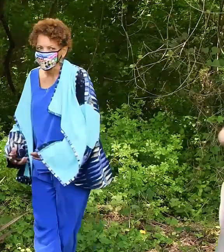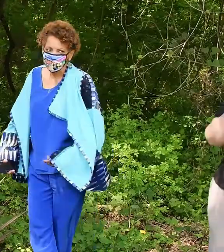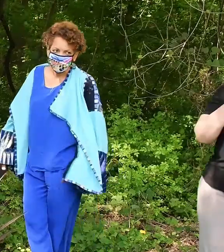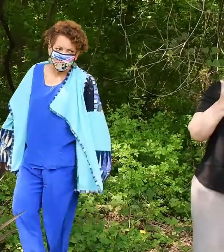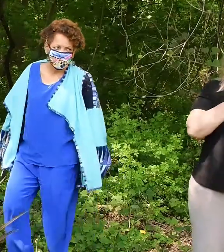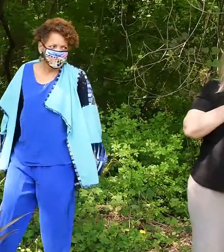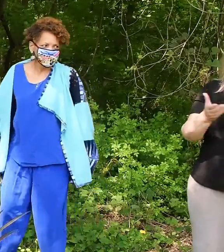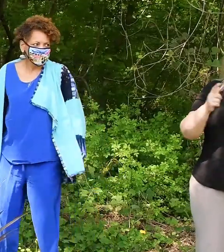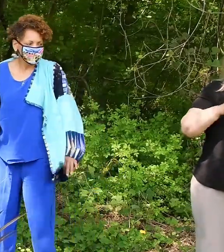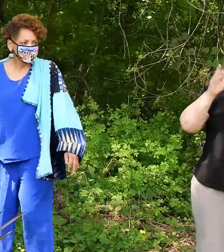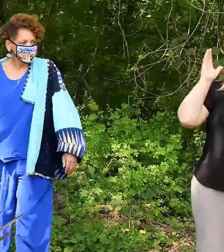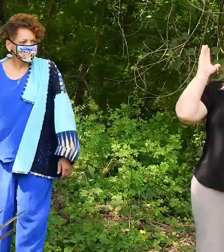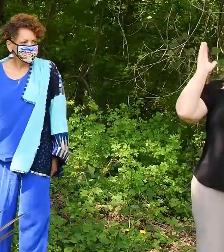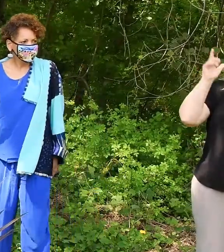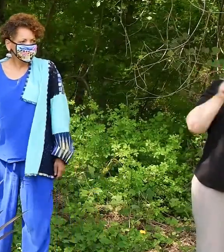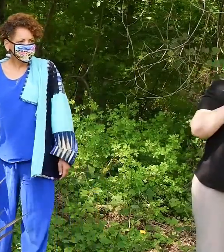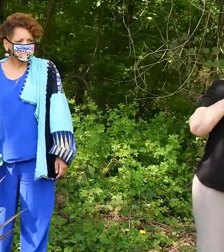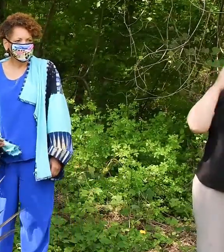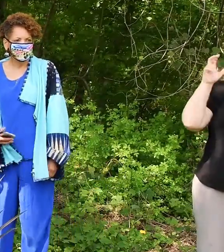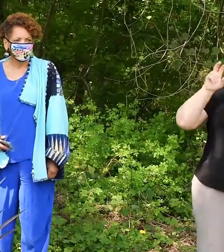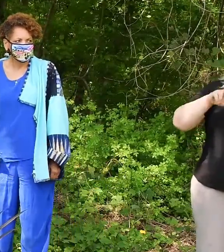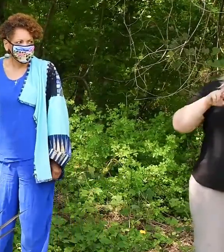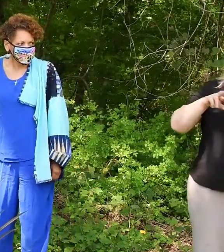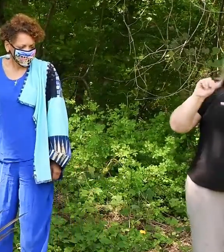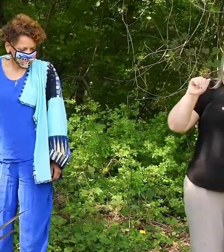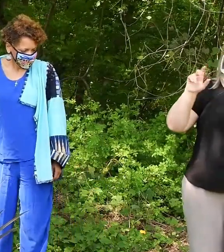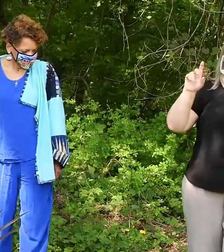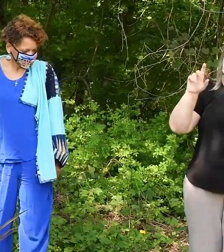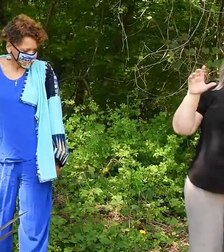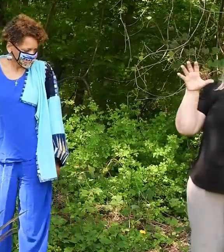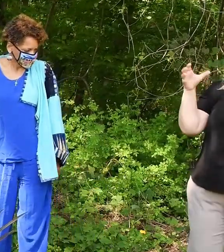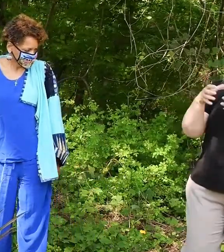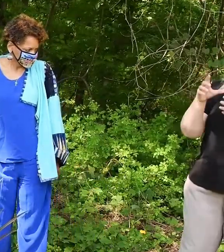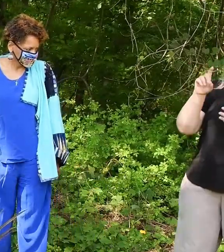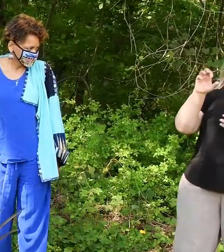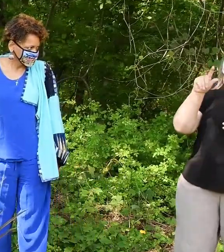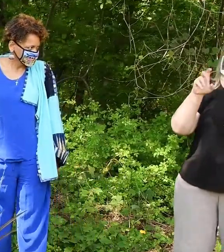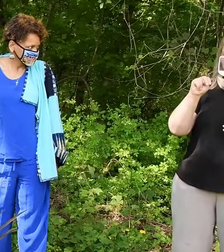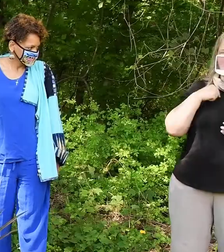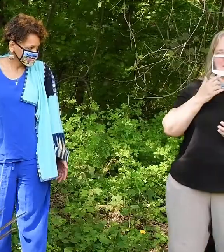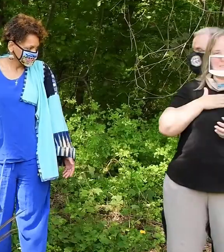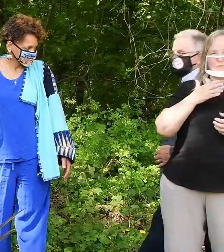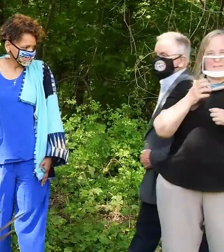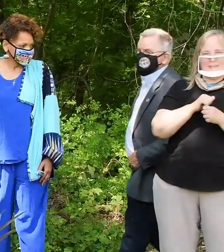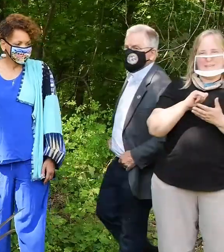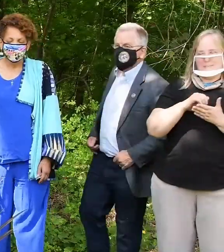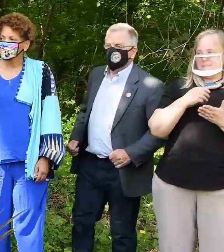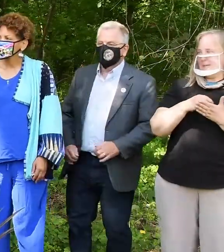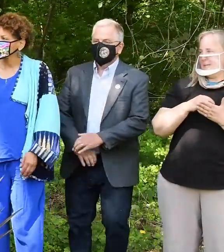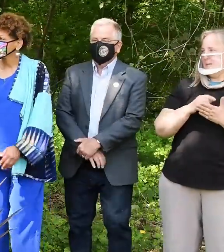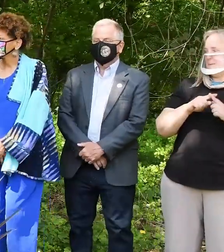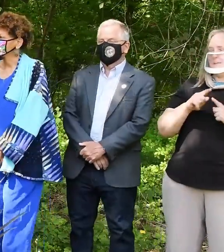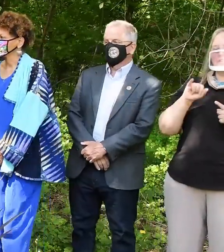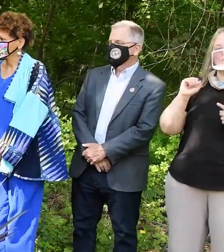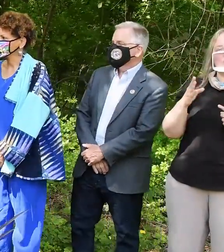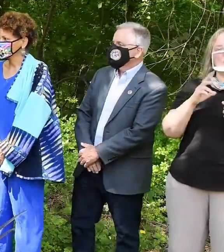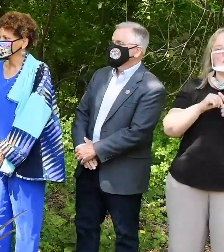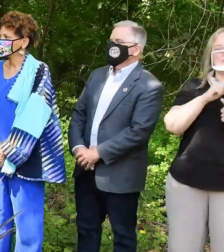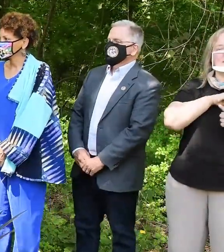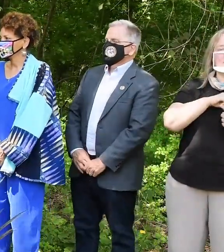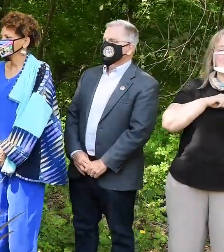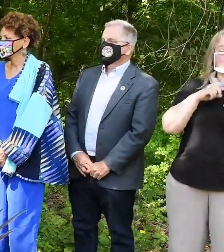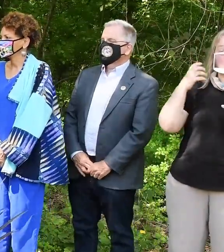happy to, and I'm thrilled that we were able to get this funding. You know, the job of a delegation chair is largely